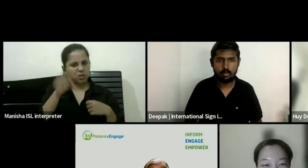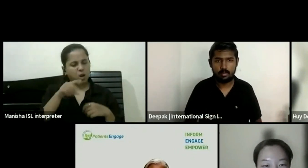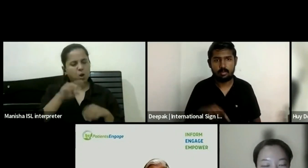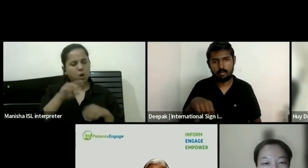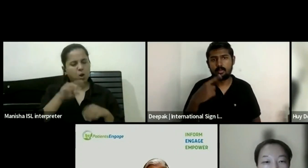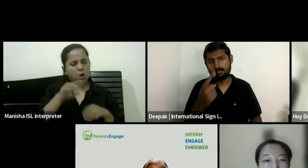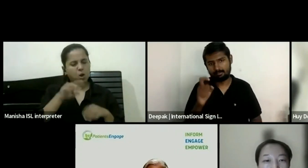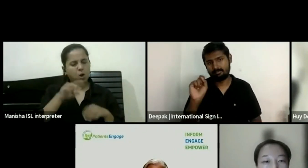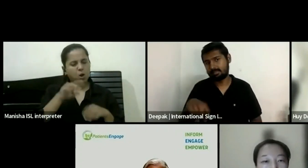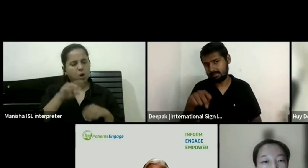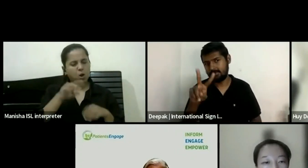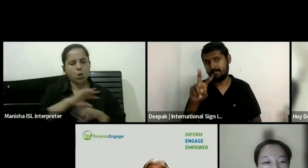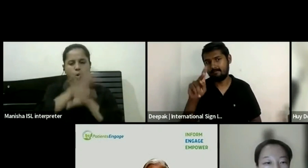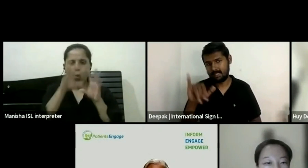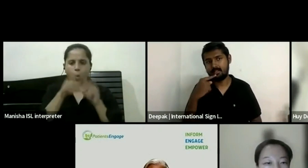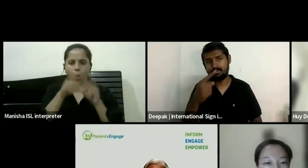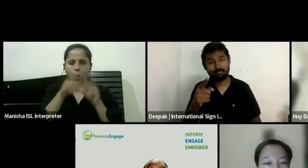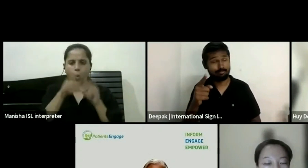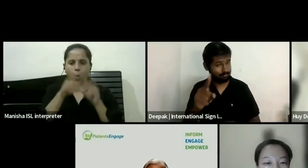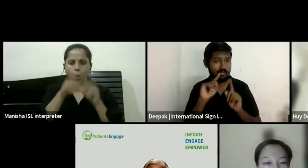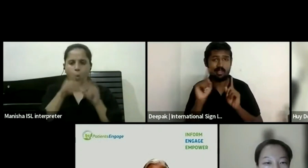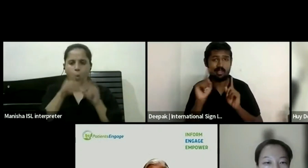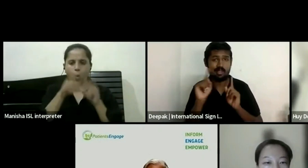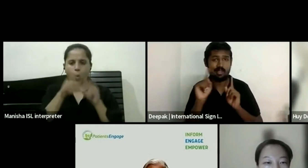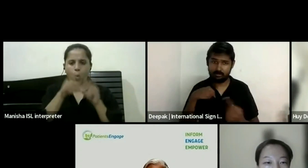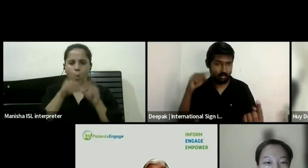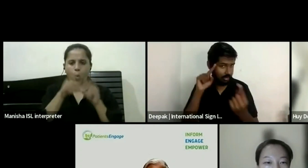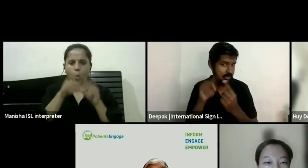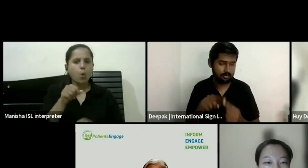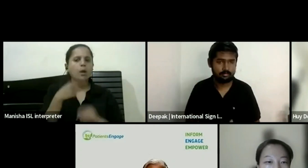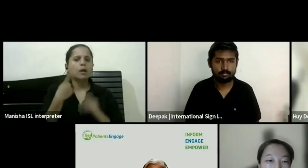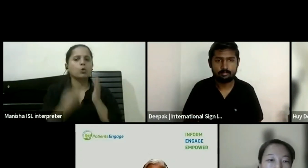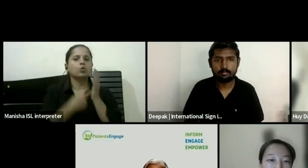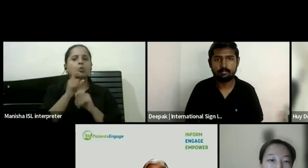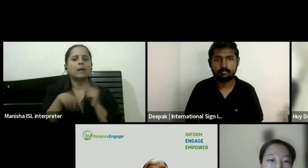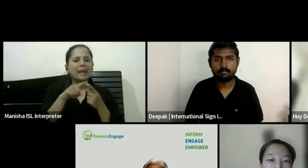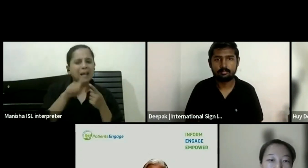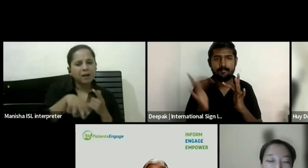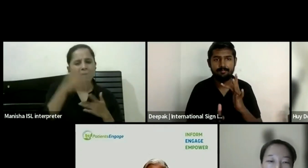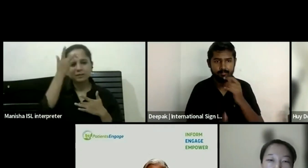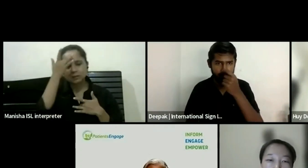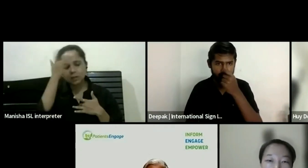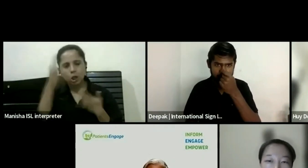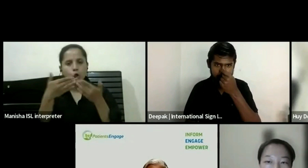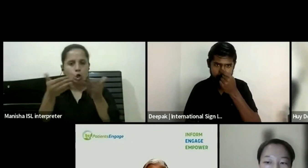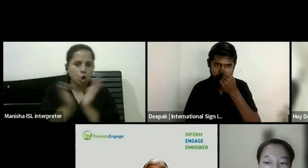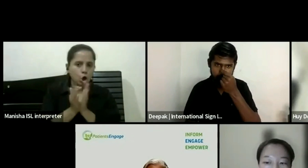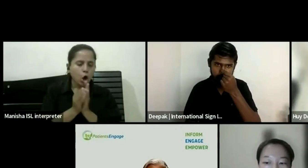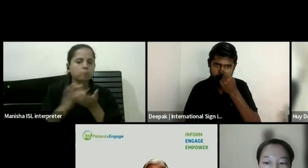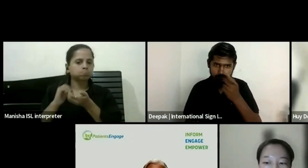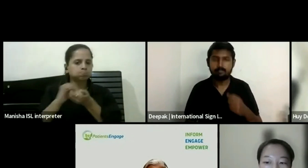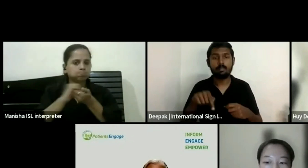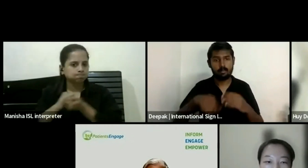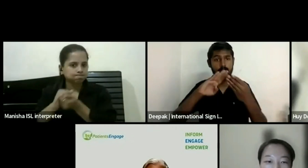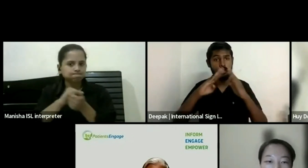shared lived experience of people with rare diseases and other conditions, forming communities, collaboration with professionals